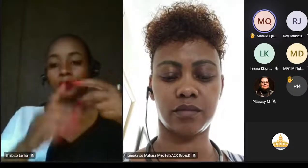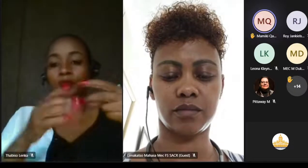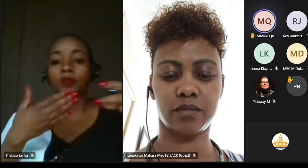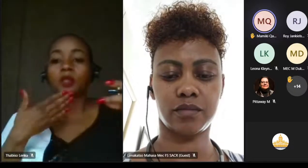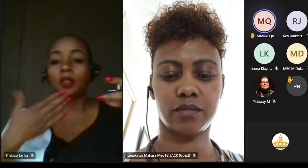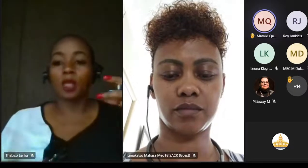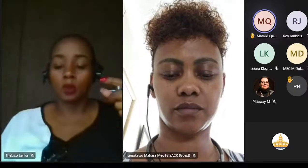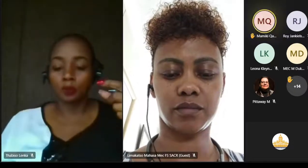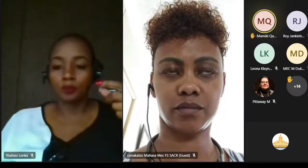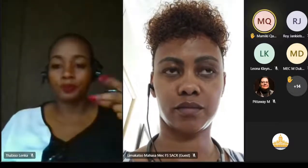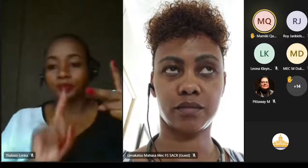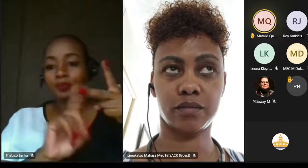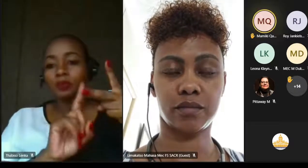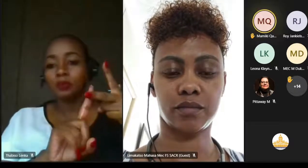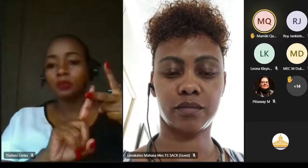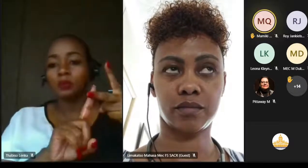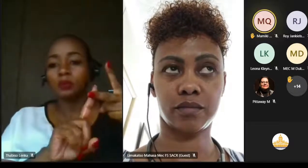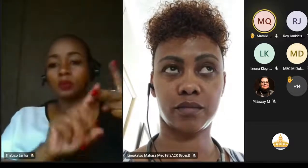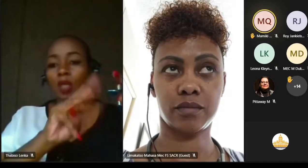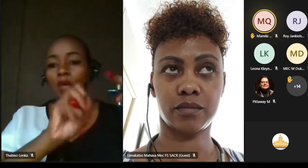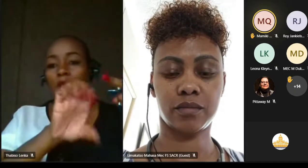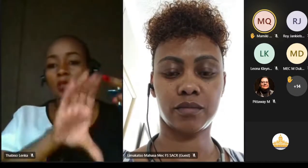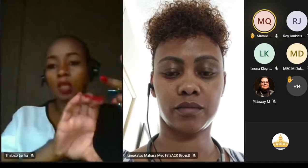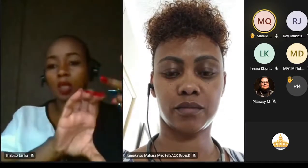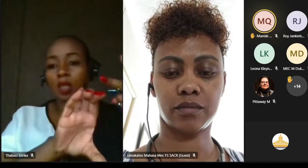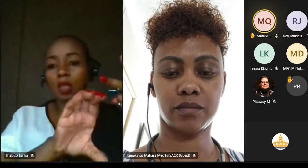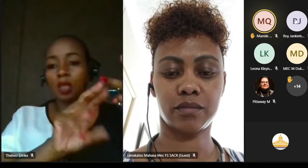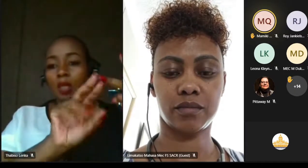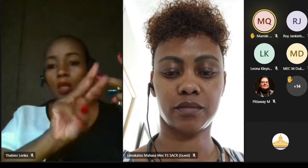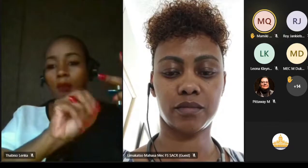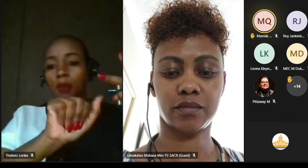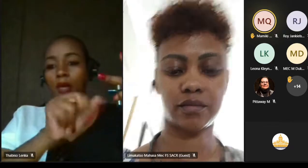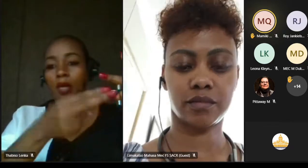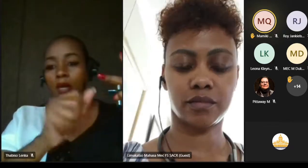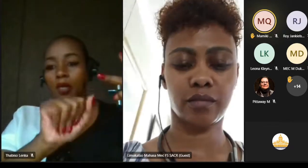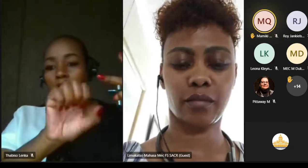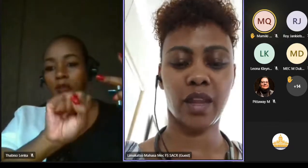Thank you. Honorable MEC Mahasa.